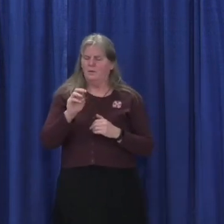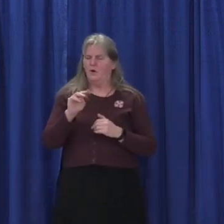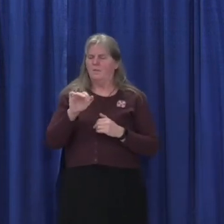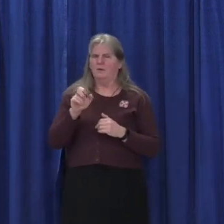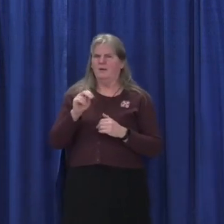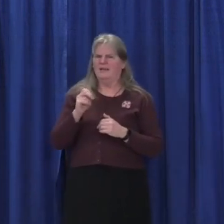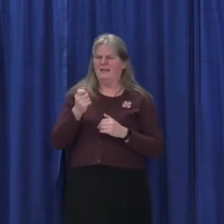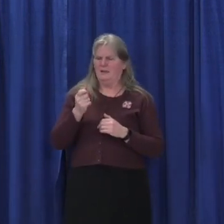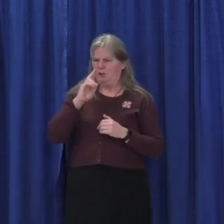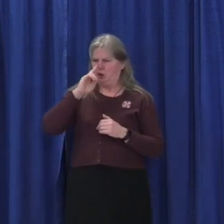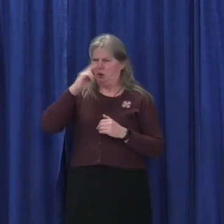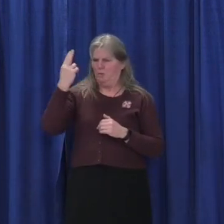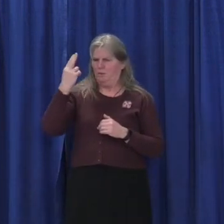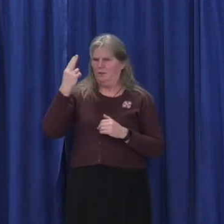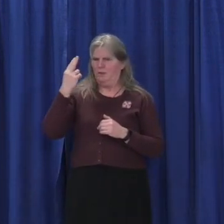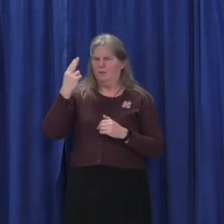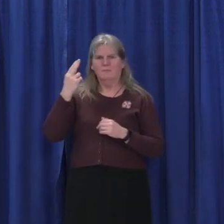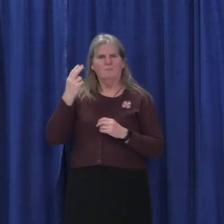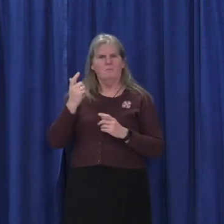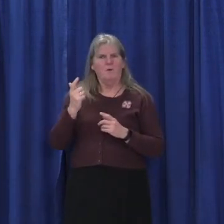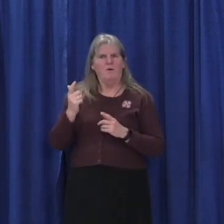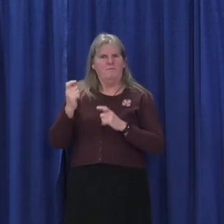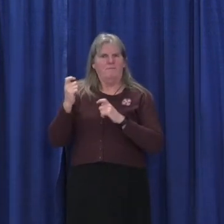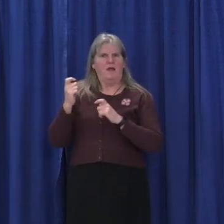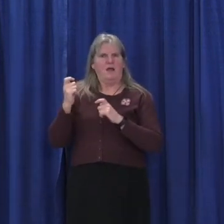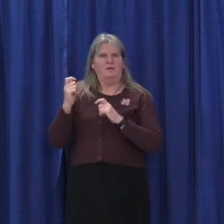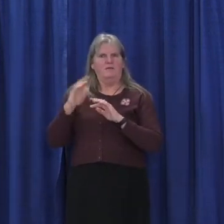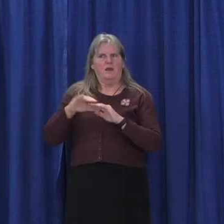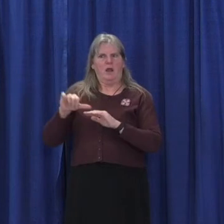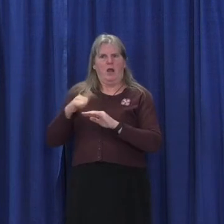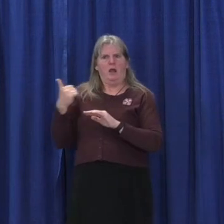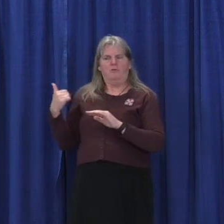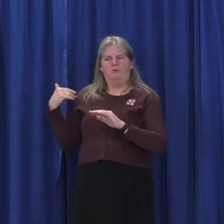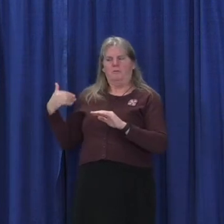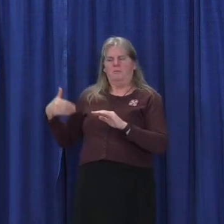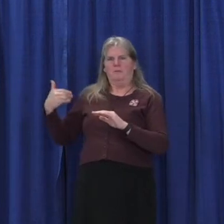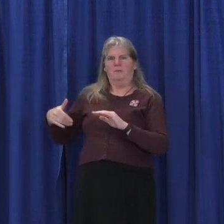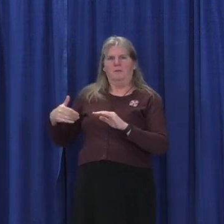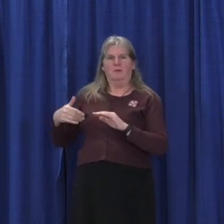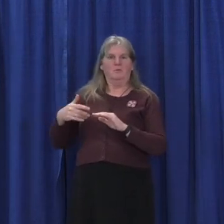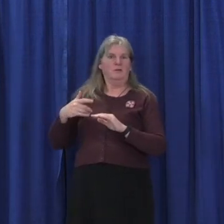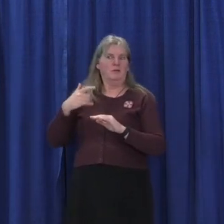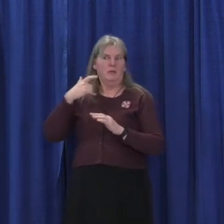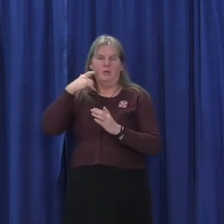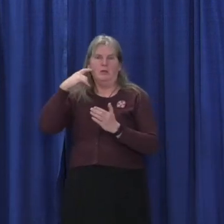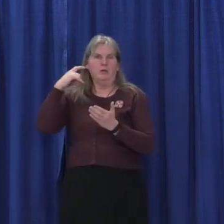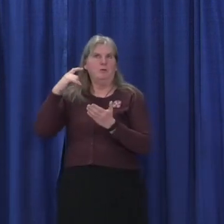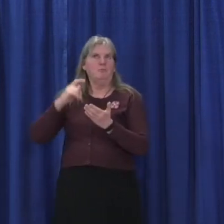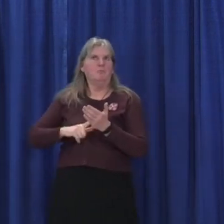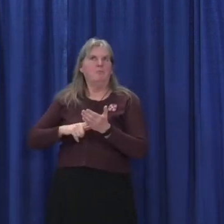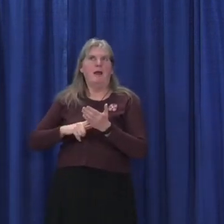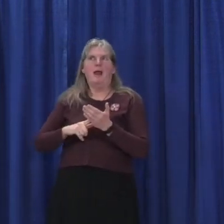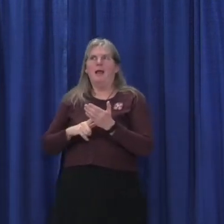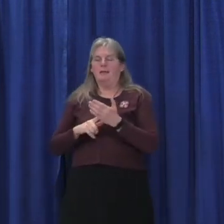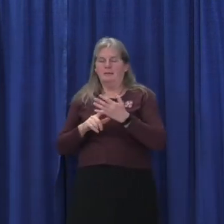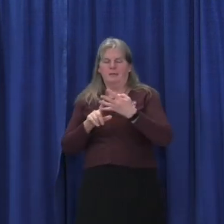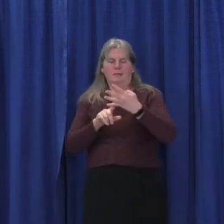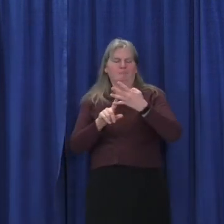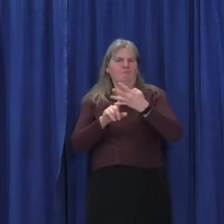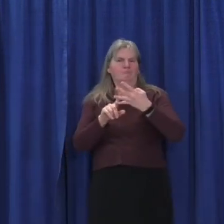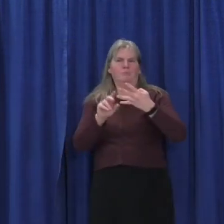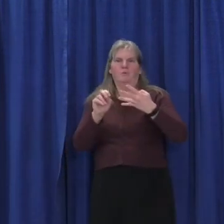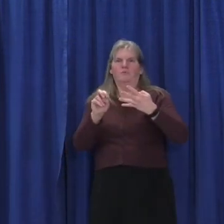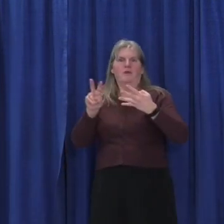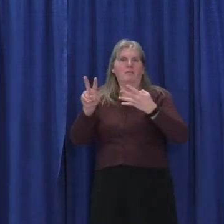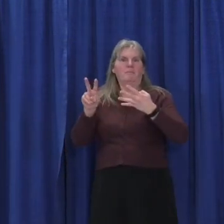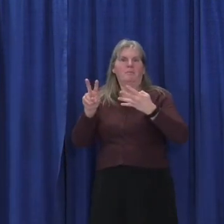is it's touched us sooner than previous variants. It was only recognized a variant of concern in late November, and we've